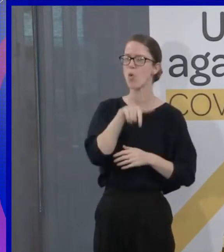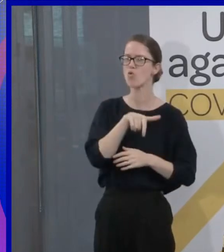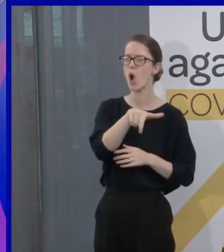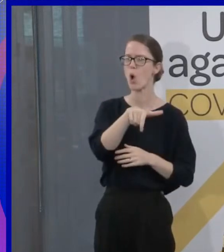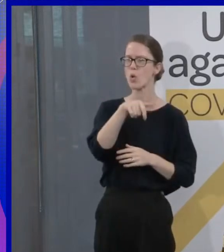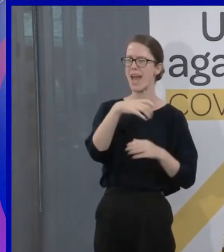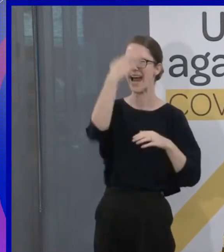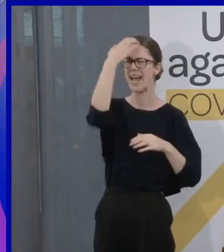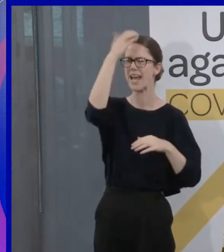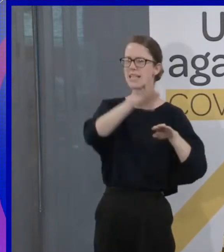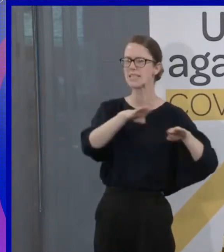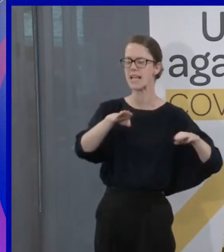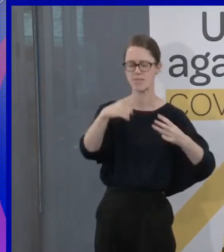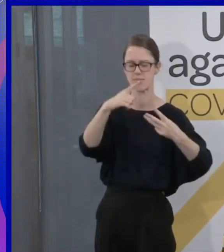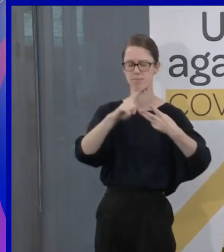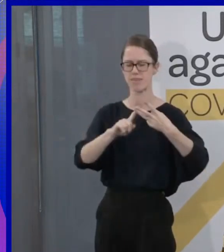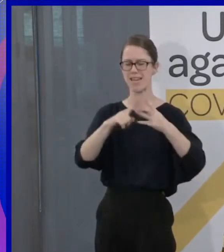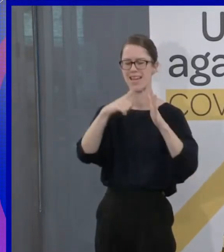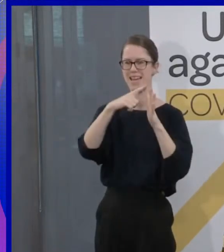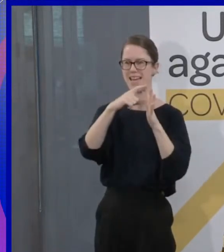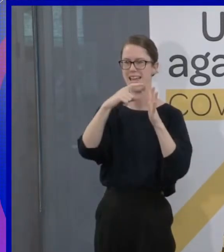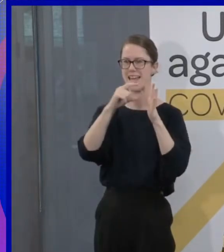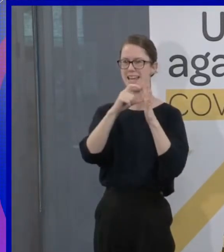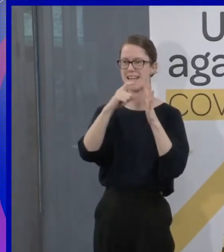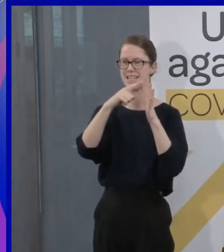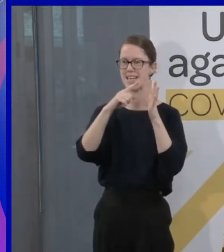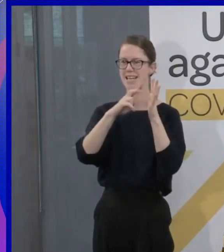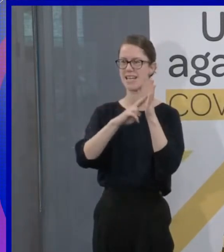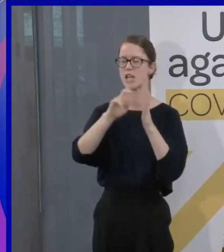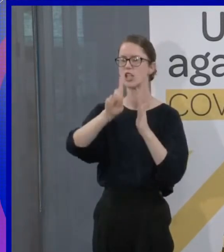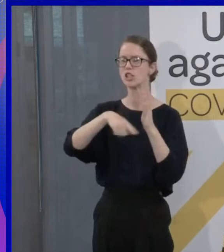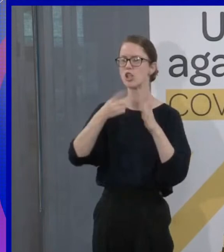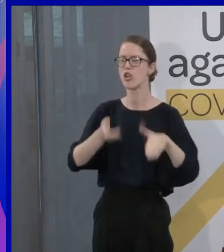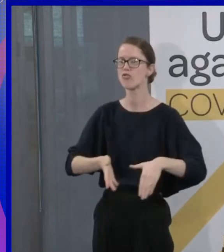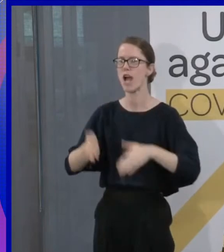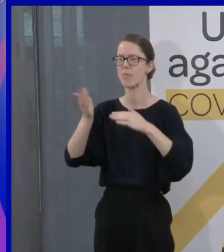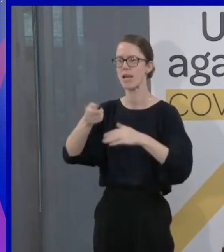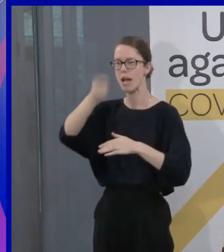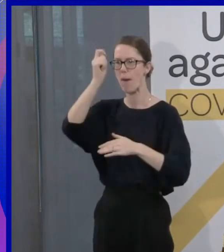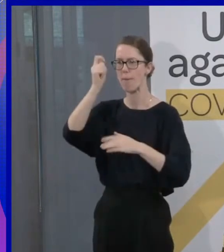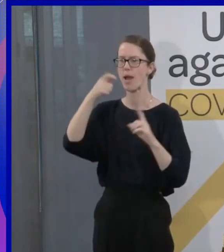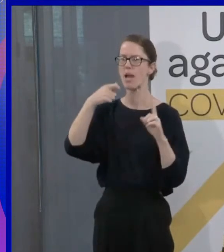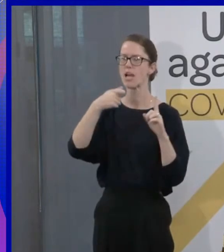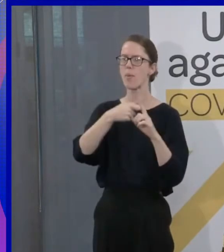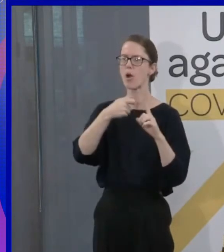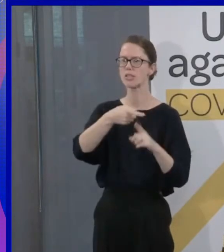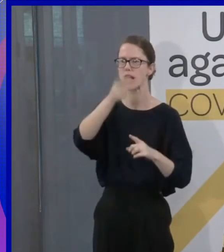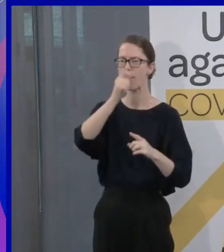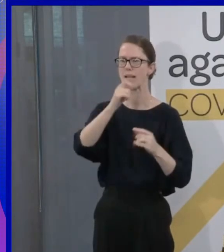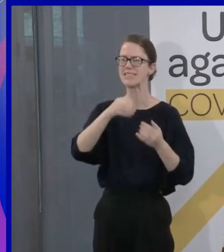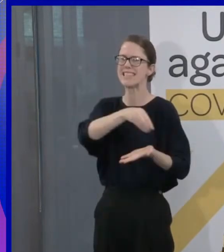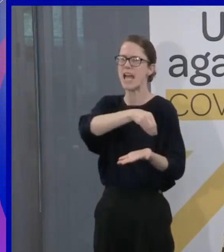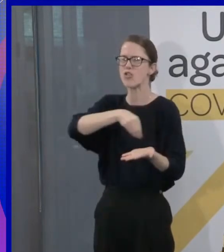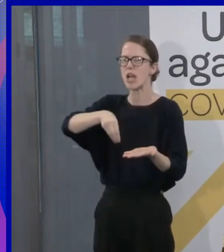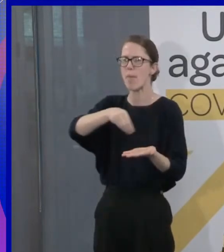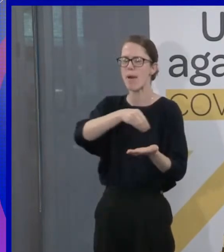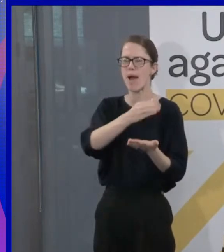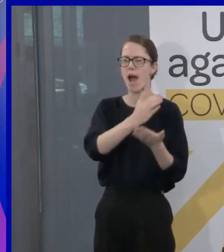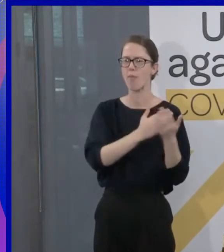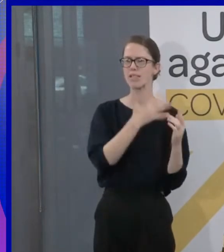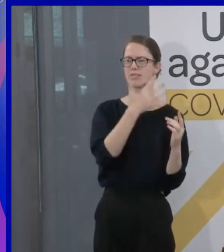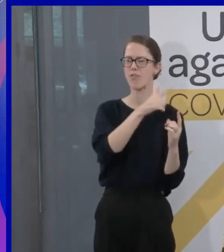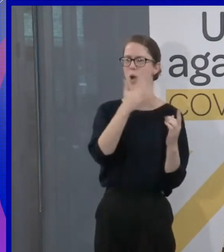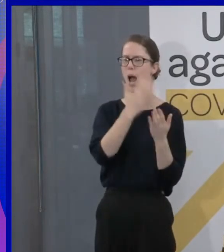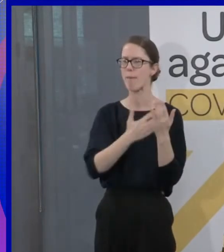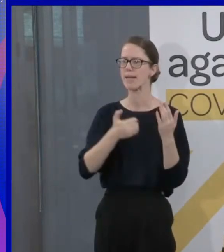in Kingsland. Then Eden Junior Rugby Club in Gribblehurst Park, Sandringham between 5:30 and 6:30